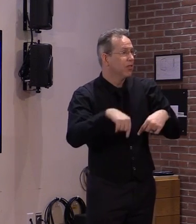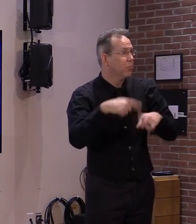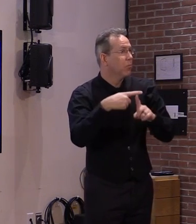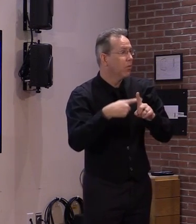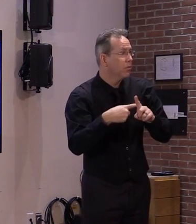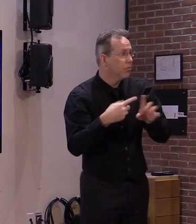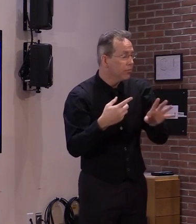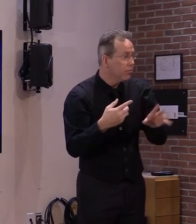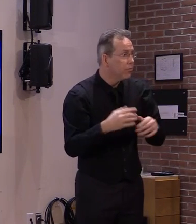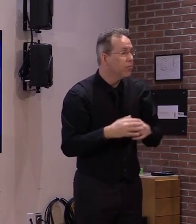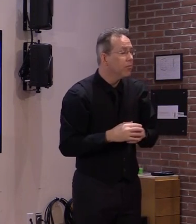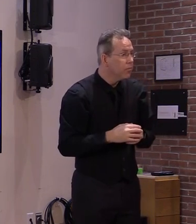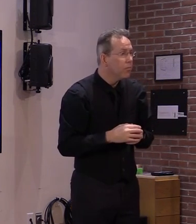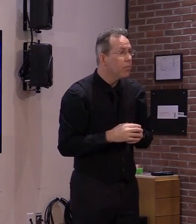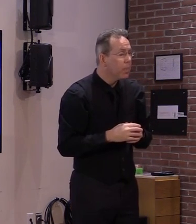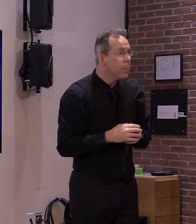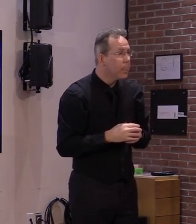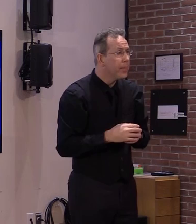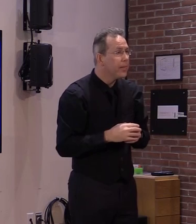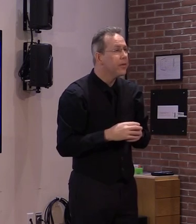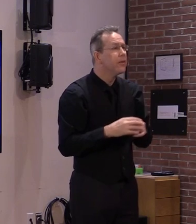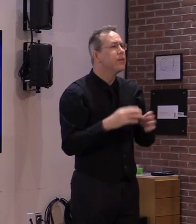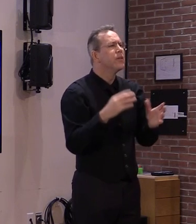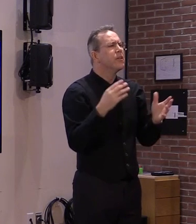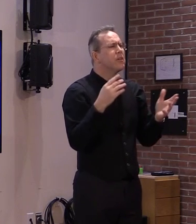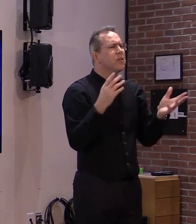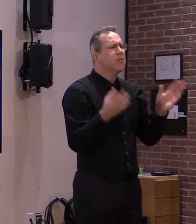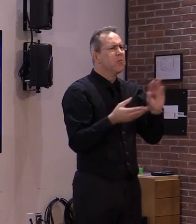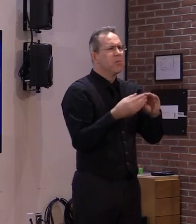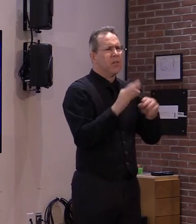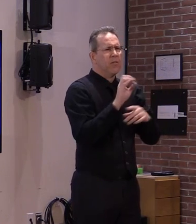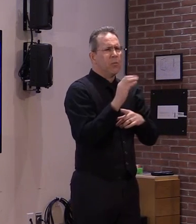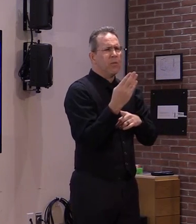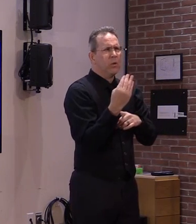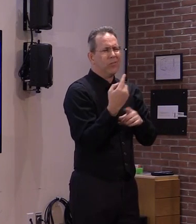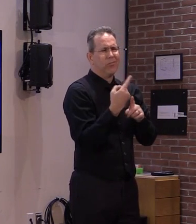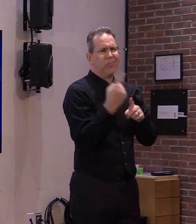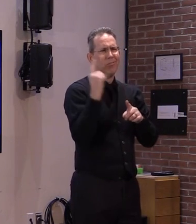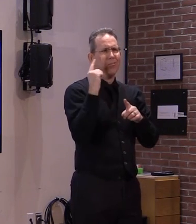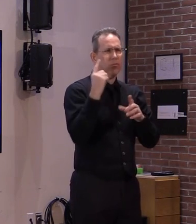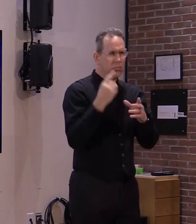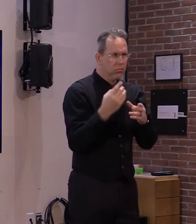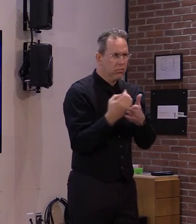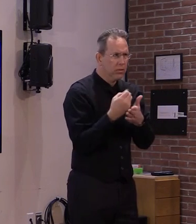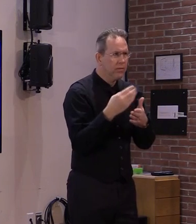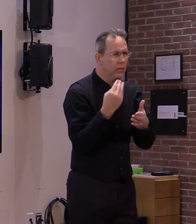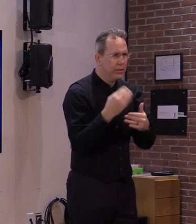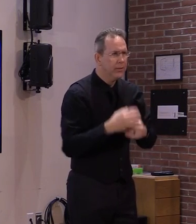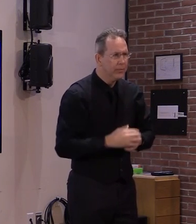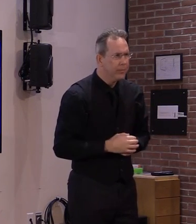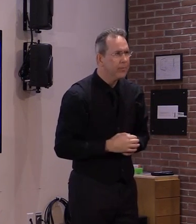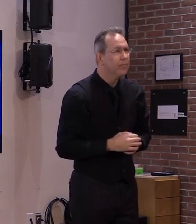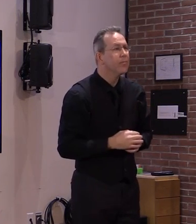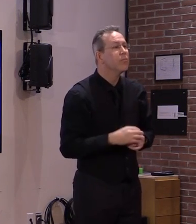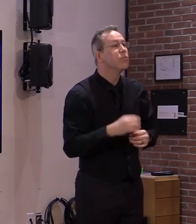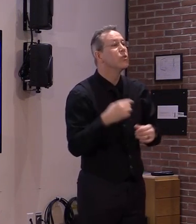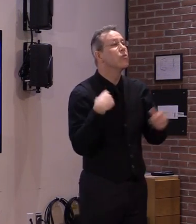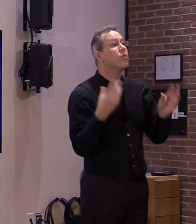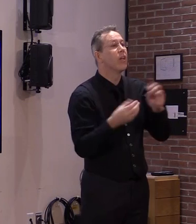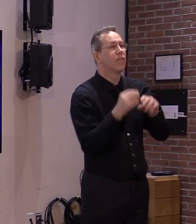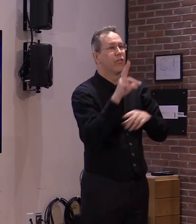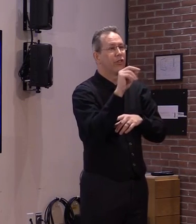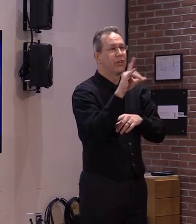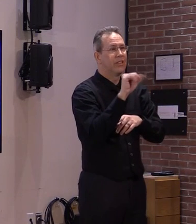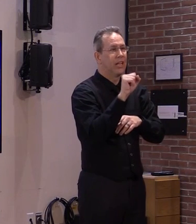from the department in the coming days, we expect that most claimants will have more than 30 days to file their taxes. However, if you are concerned about